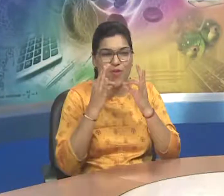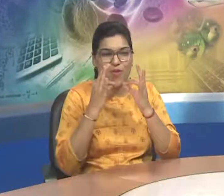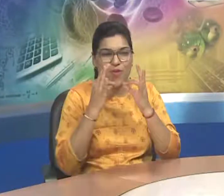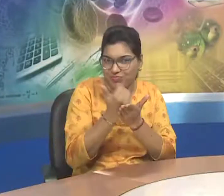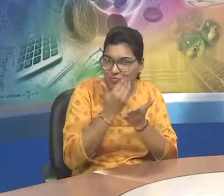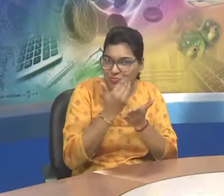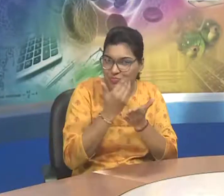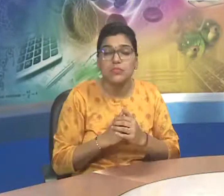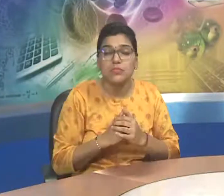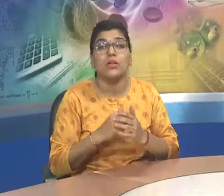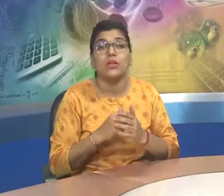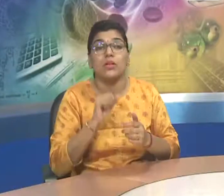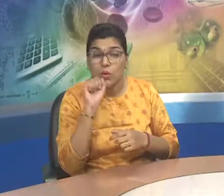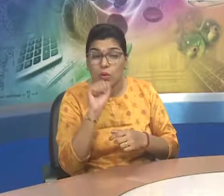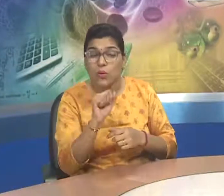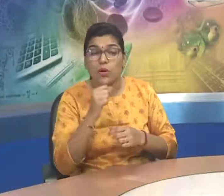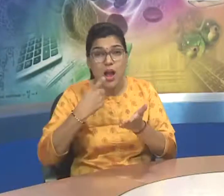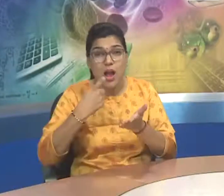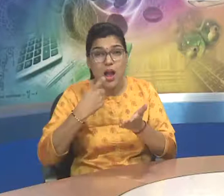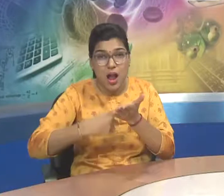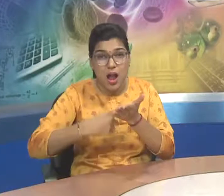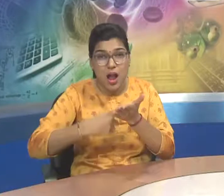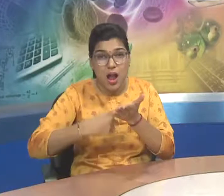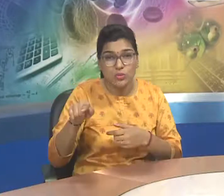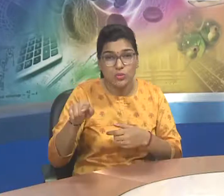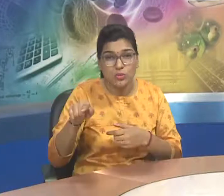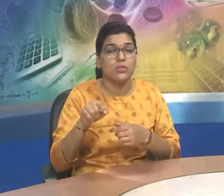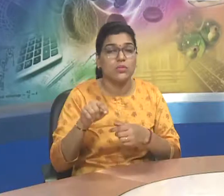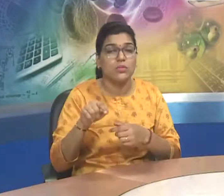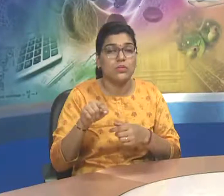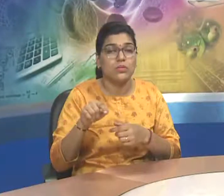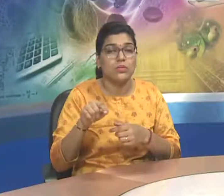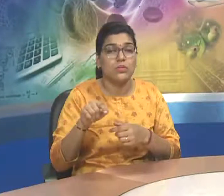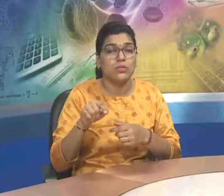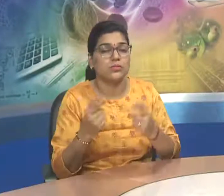mother in running a